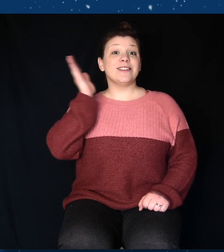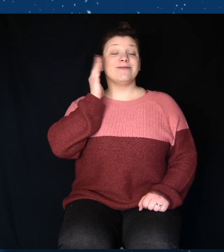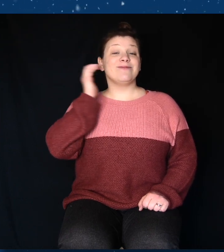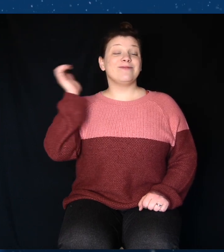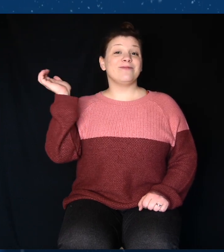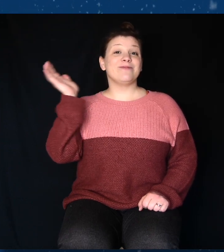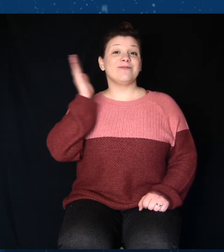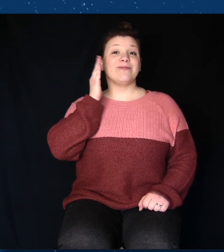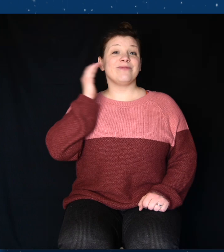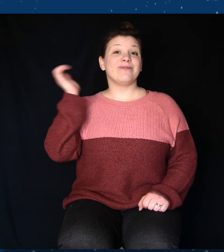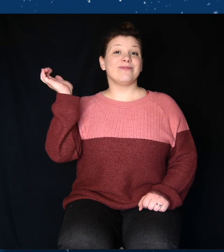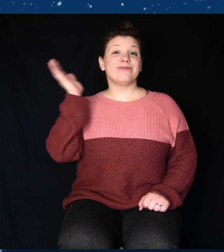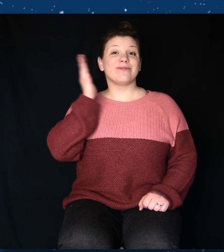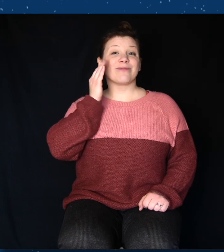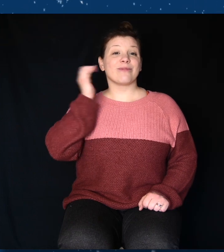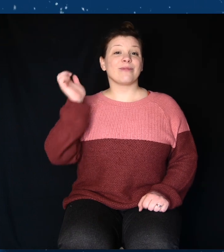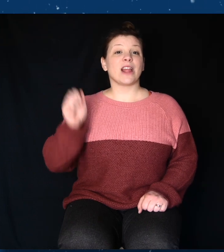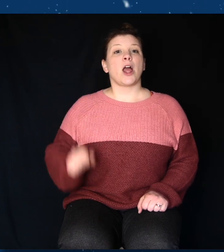Wind.